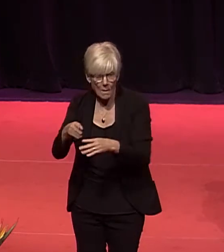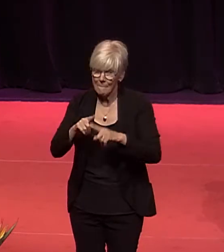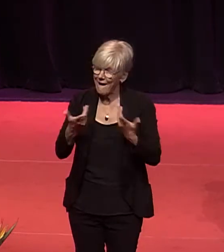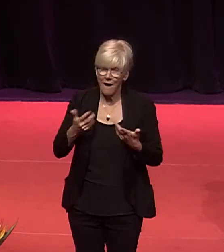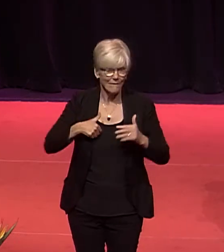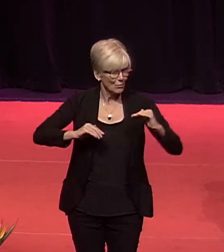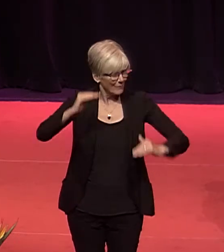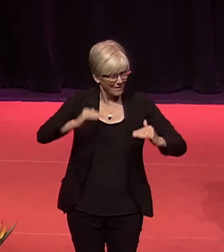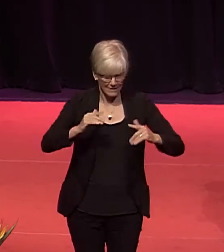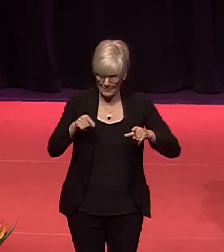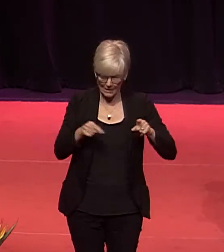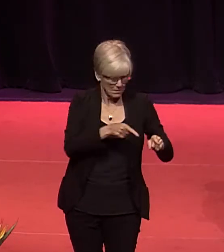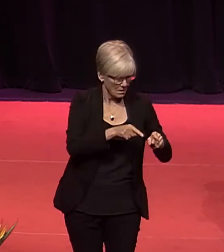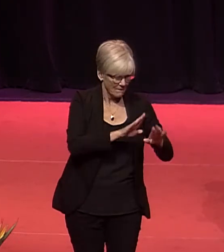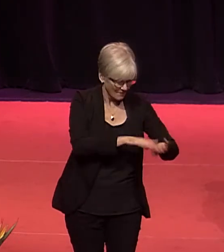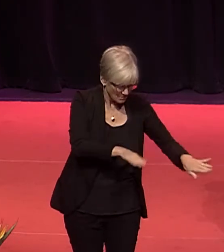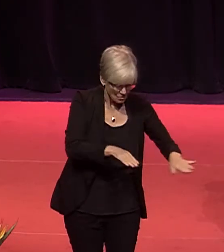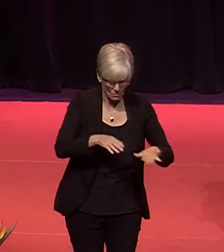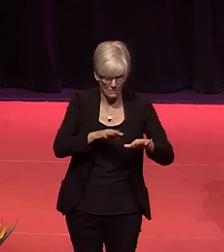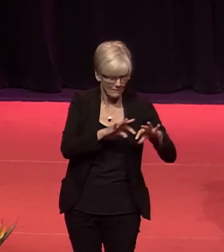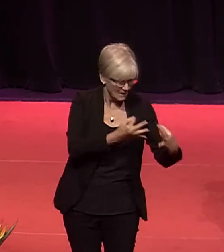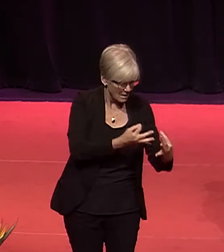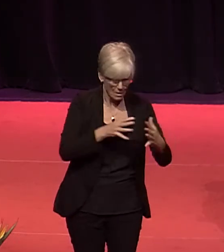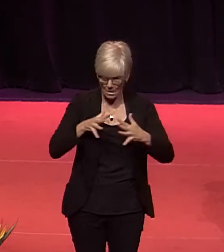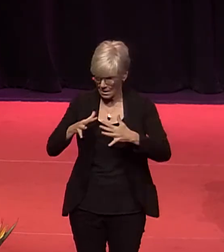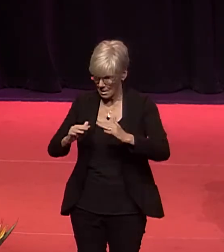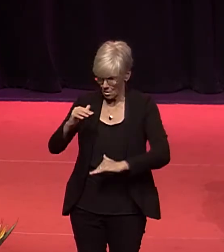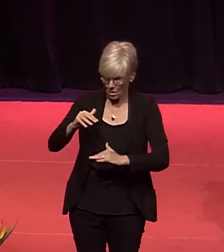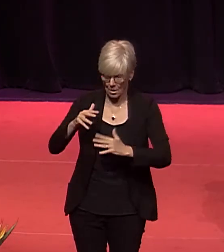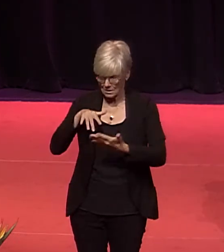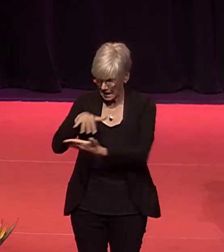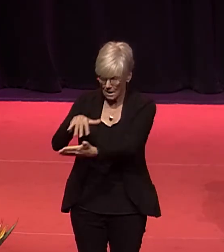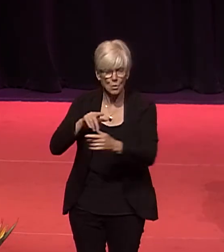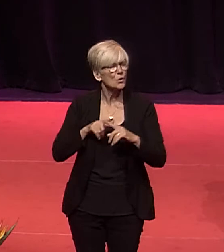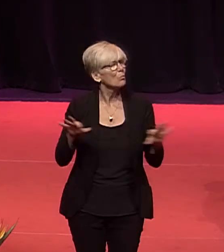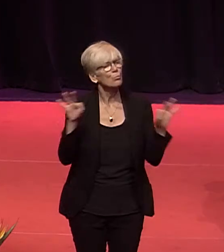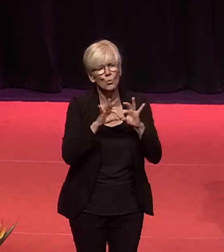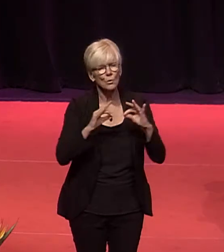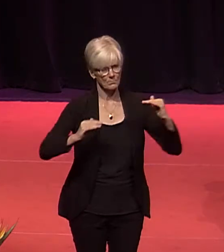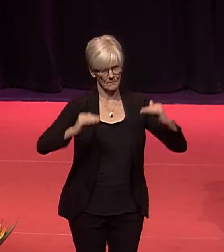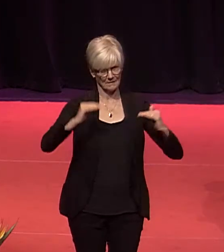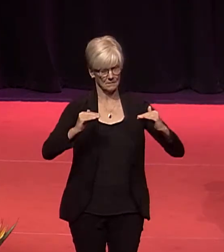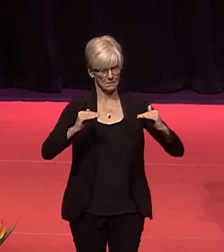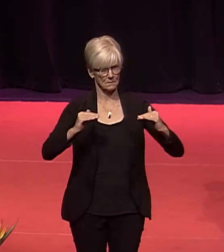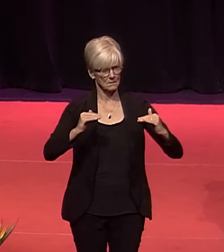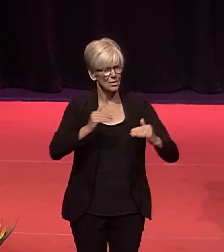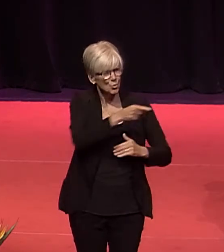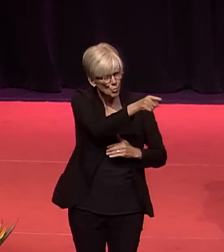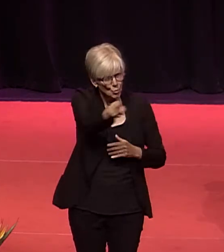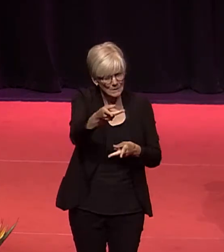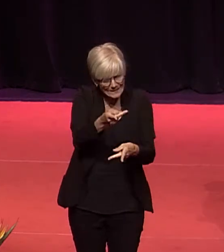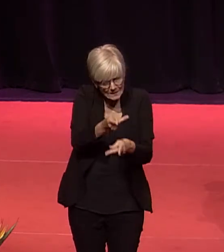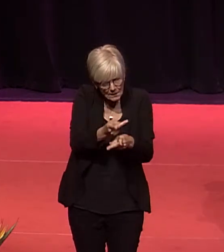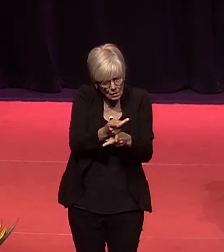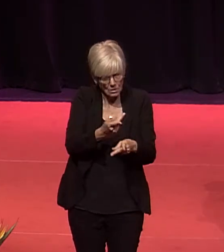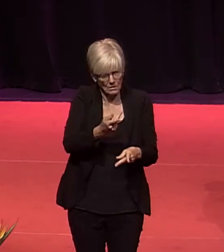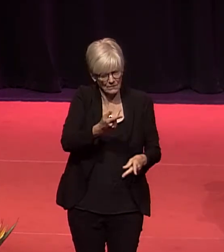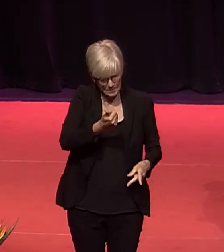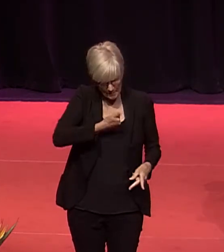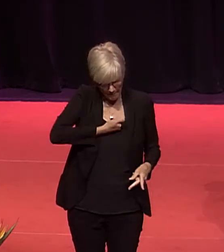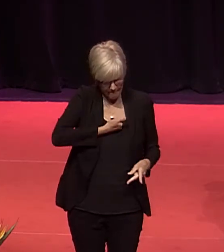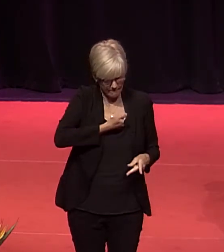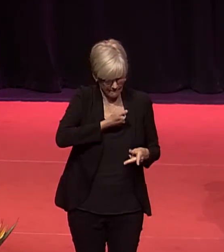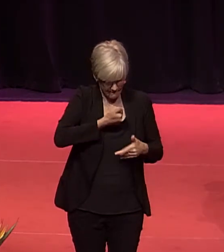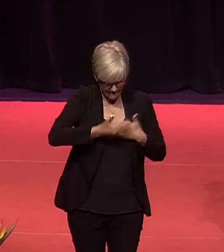cut myself off because of that balance piece. So I say, take care of yourselves. Find that balance. Ensure